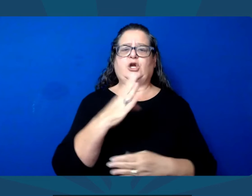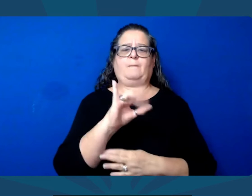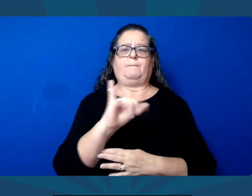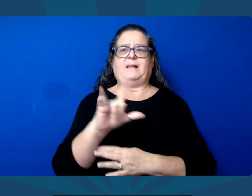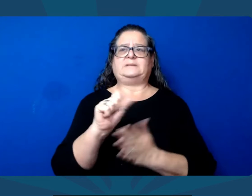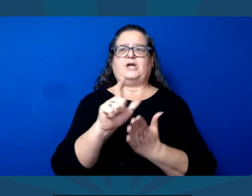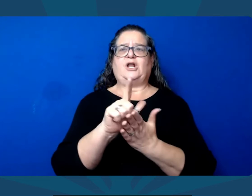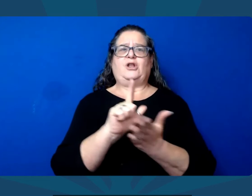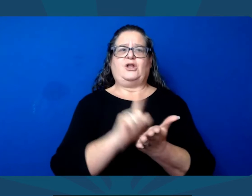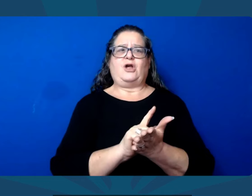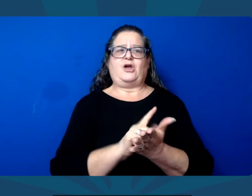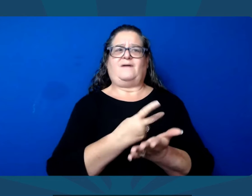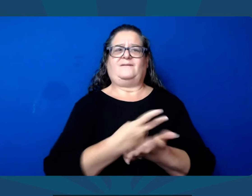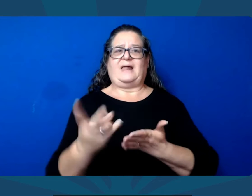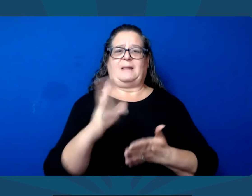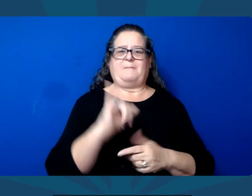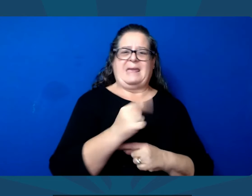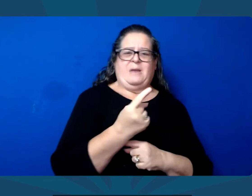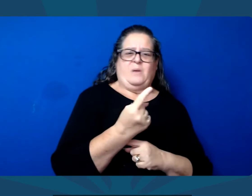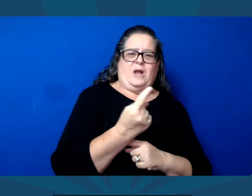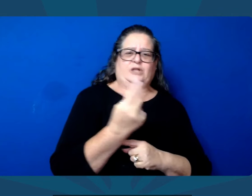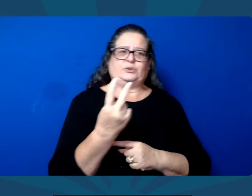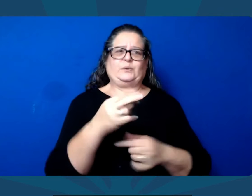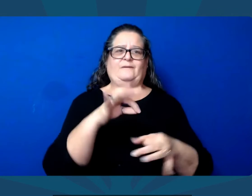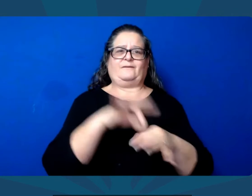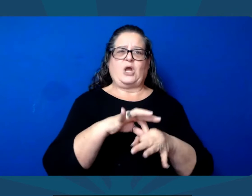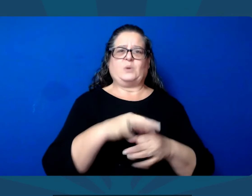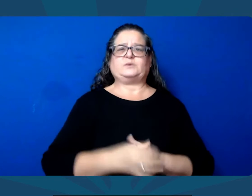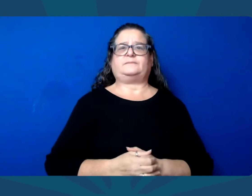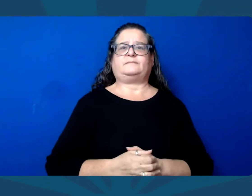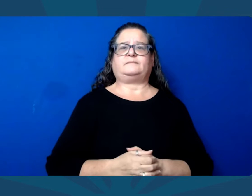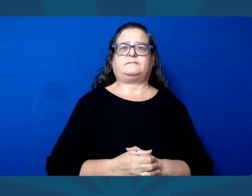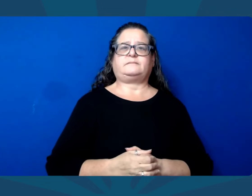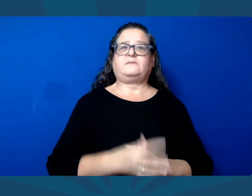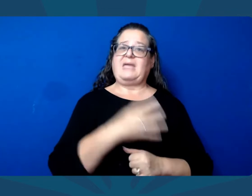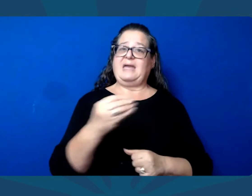Too many good bills are failing by 1 or 2 votes.